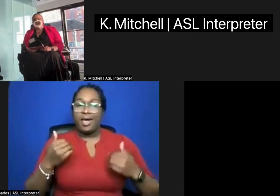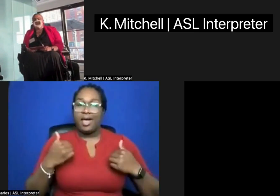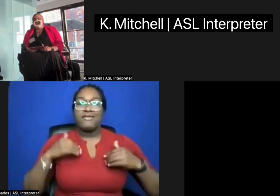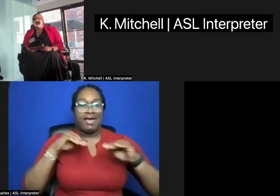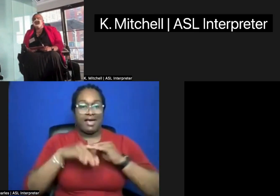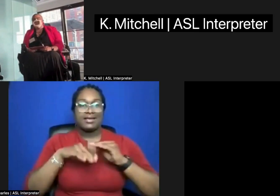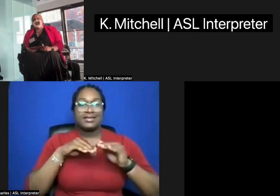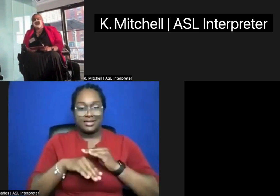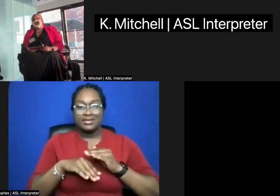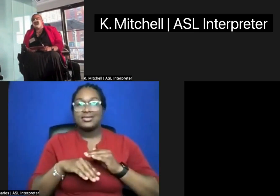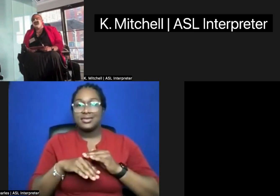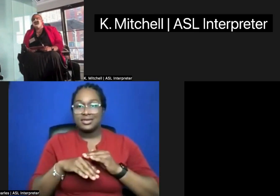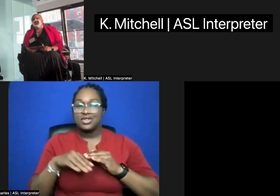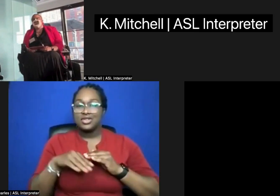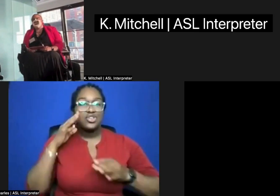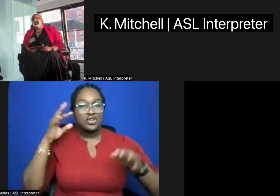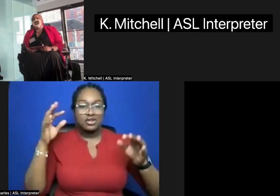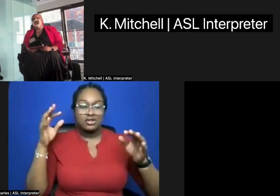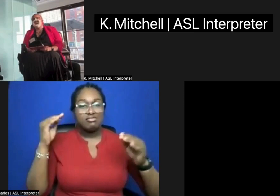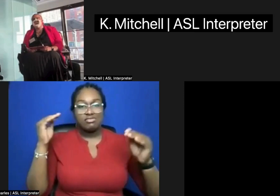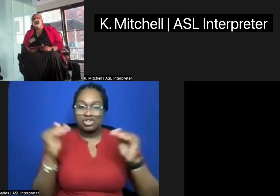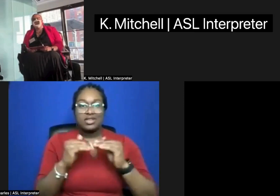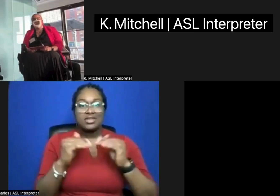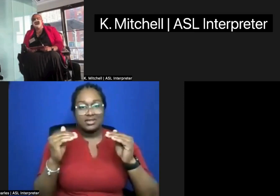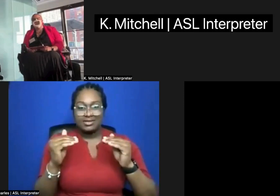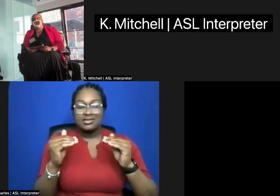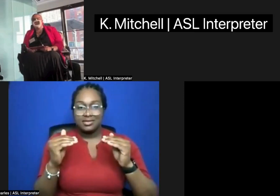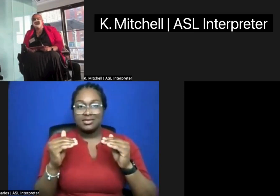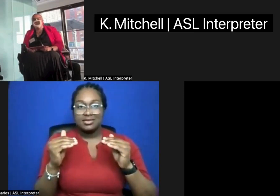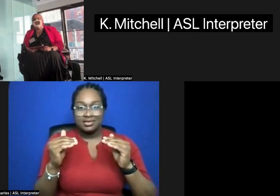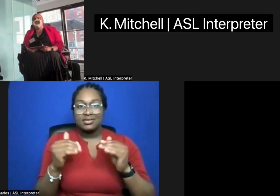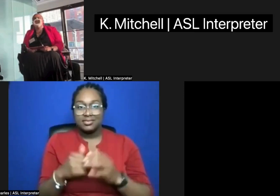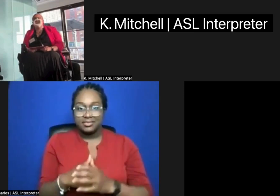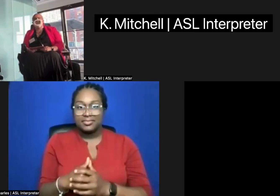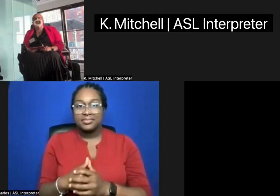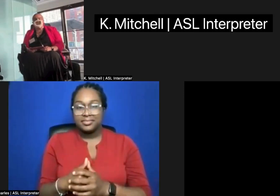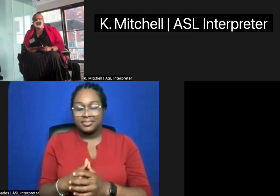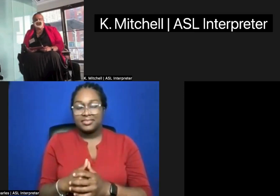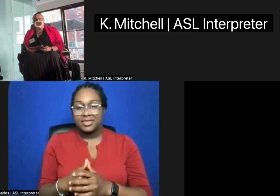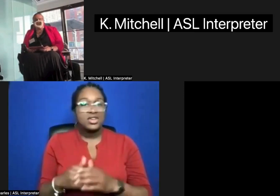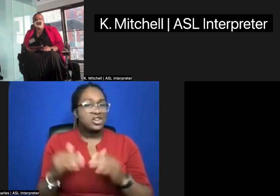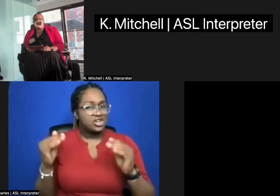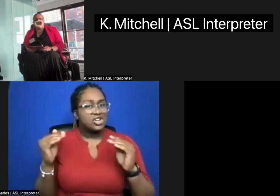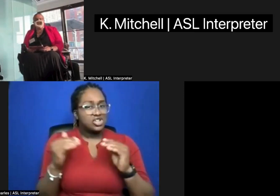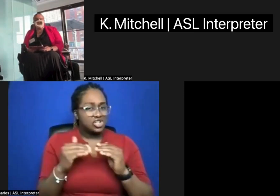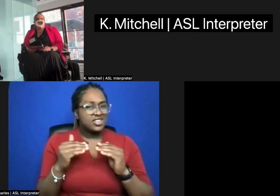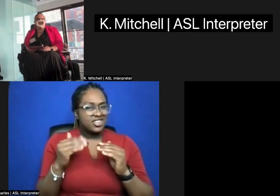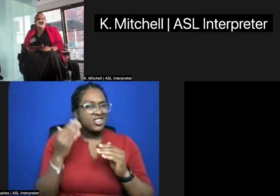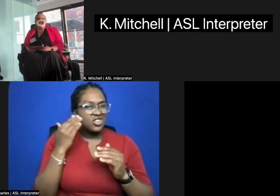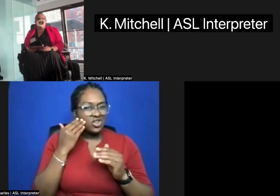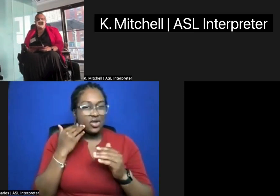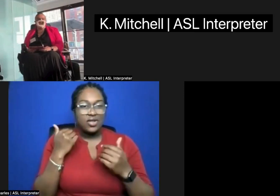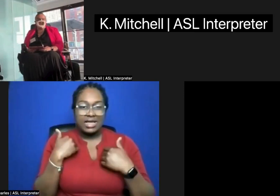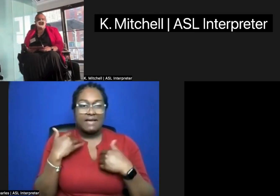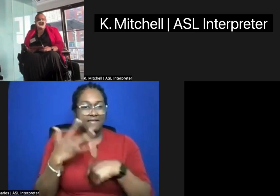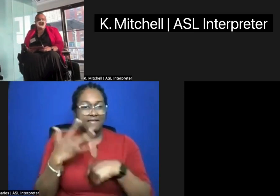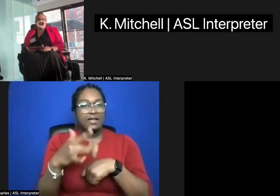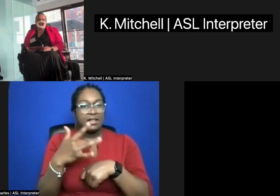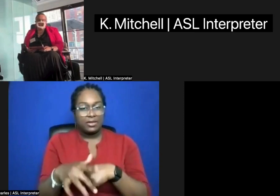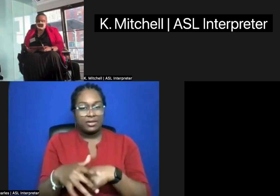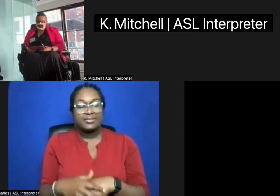the justice. And I use that word with caveats, the justice that is presently available that you.